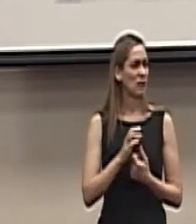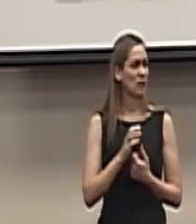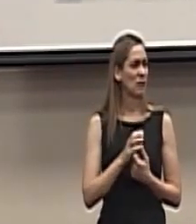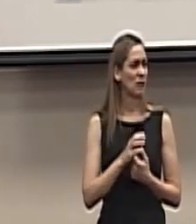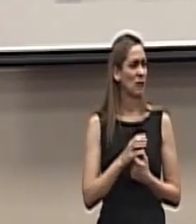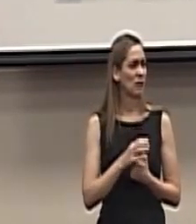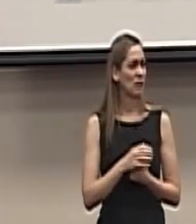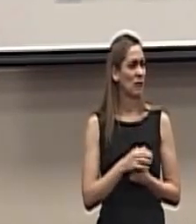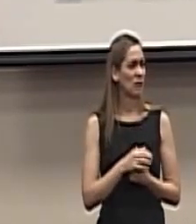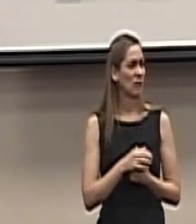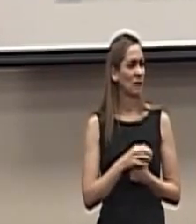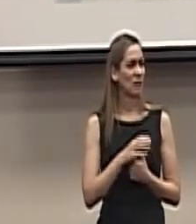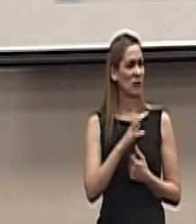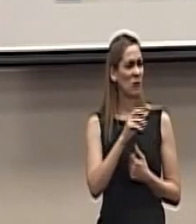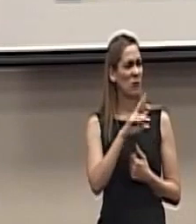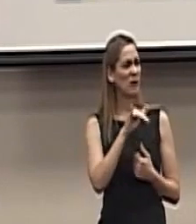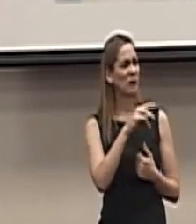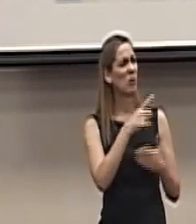Oh, he's going to say doubt. Wonderful.